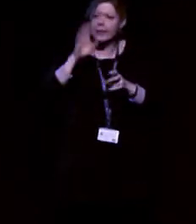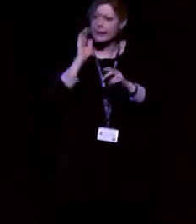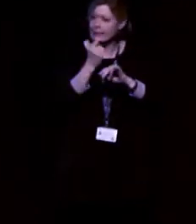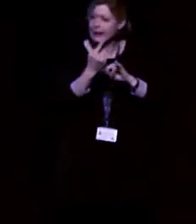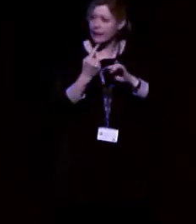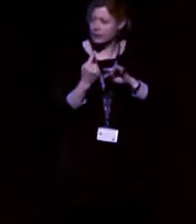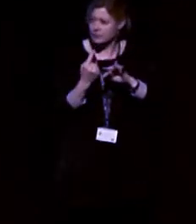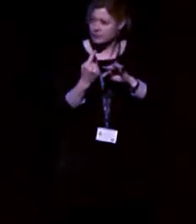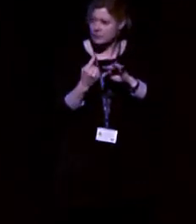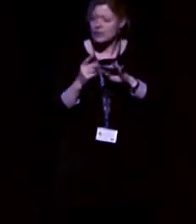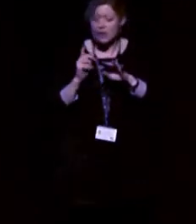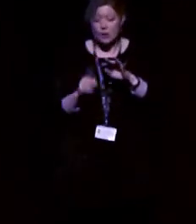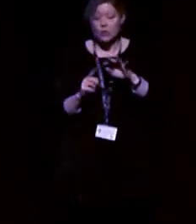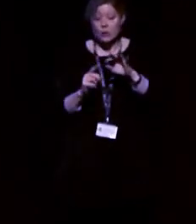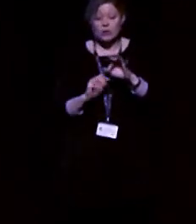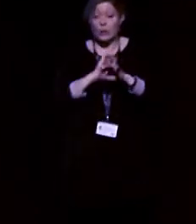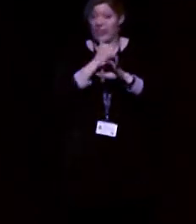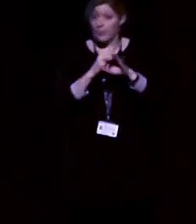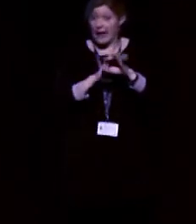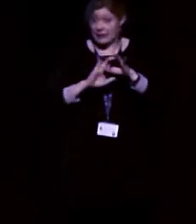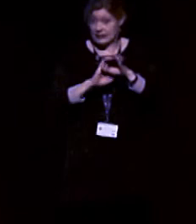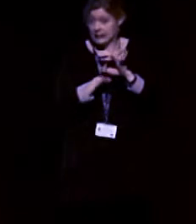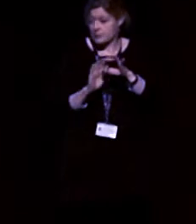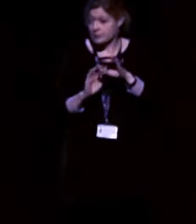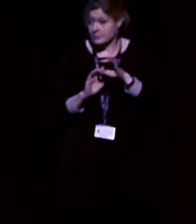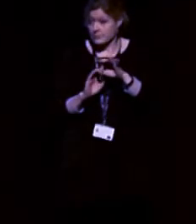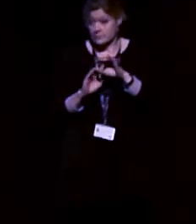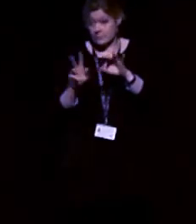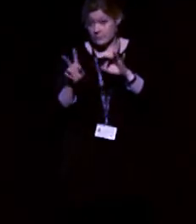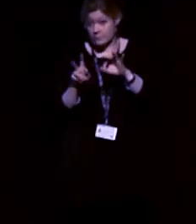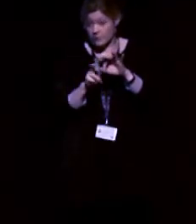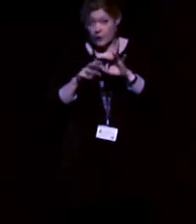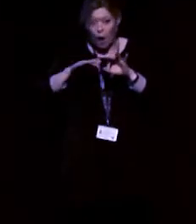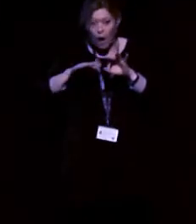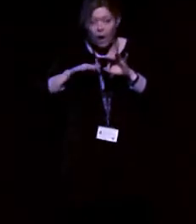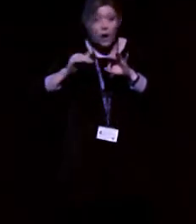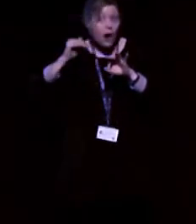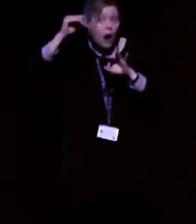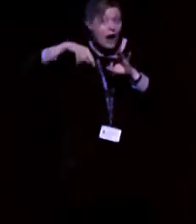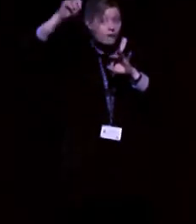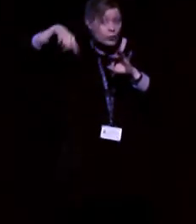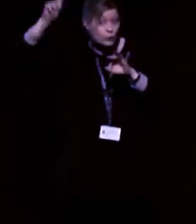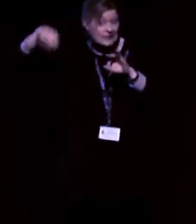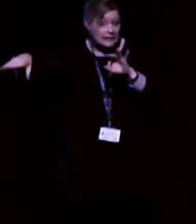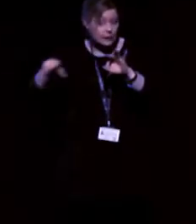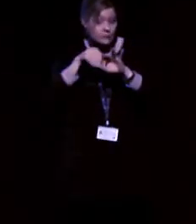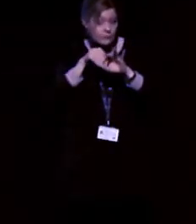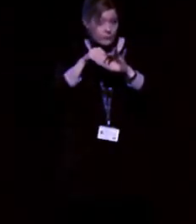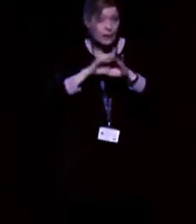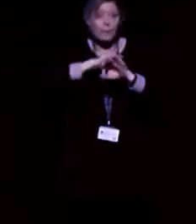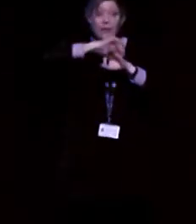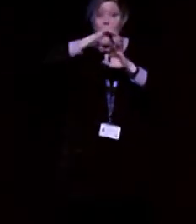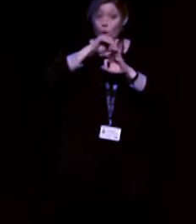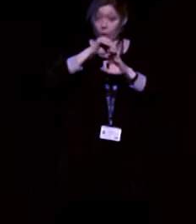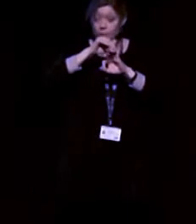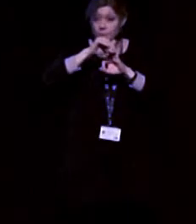at the base of the cochlea, one hears the high frequency sounds, and at the top of the